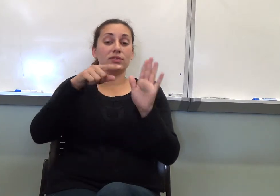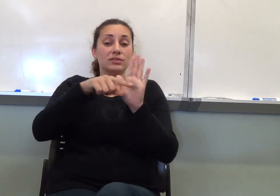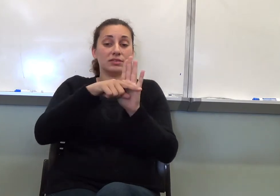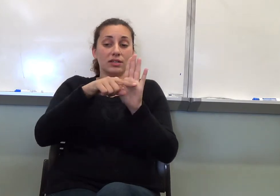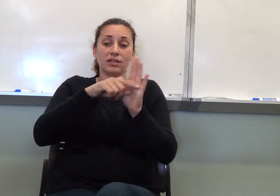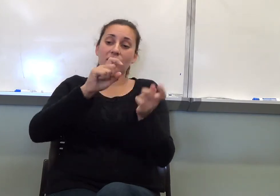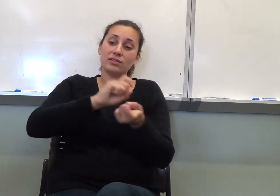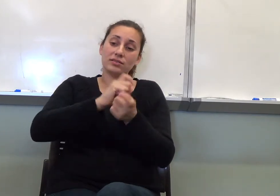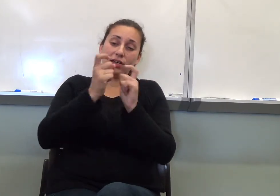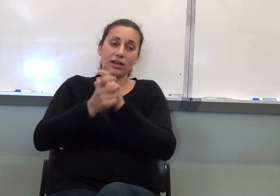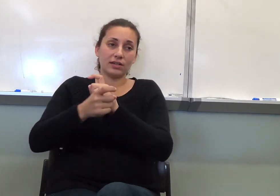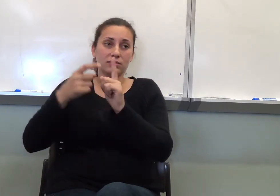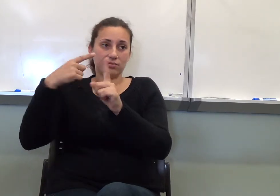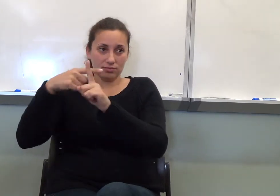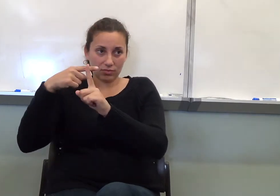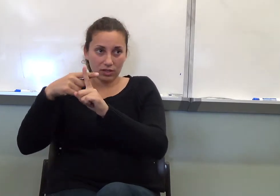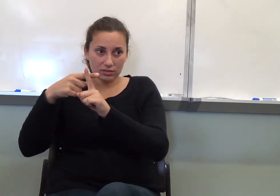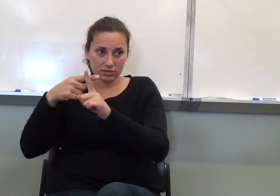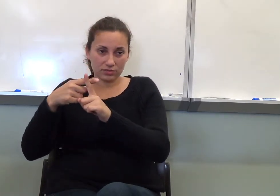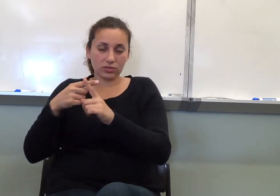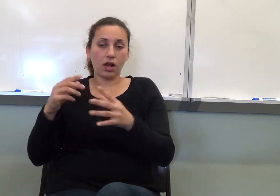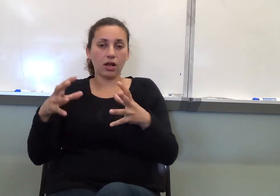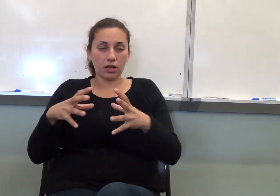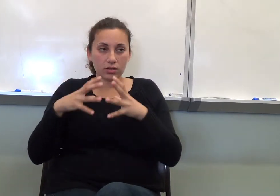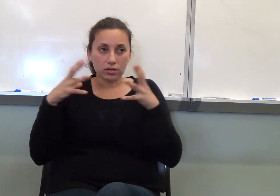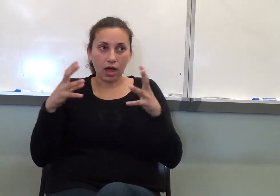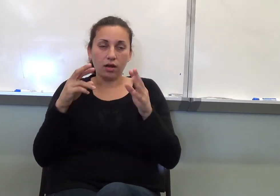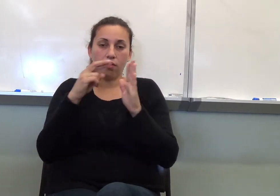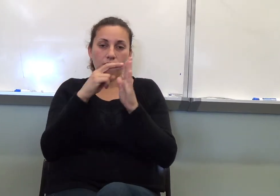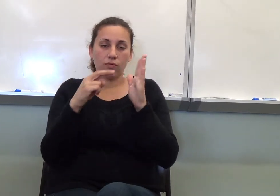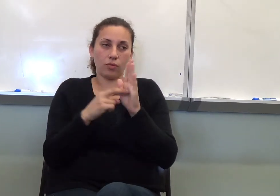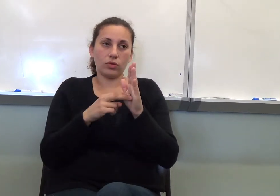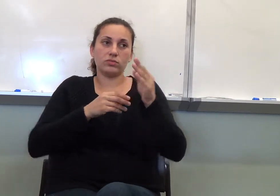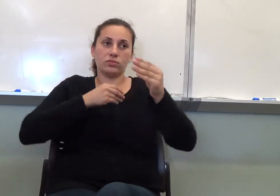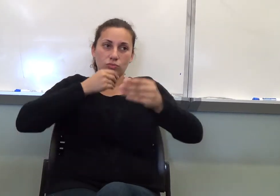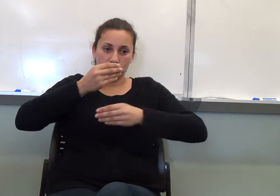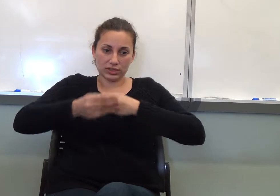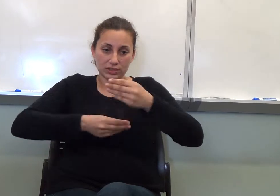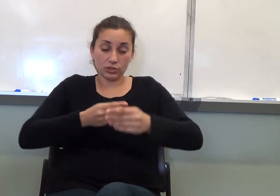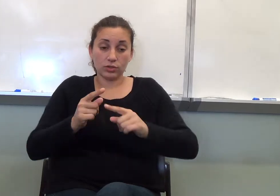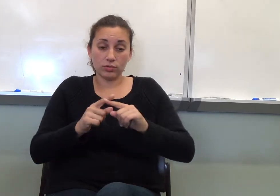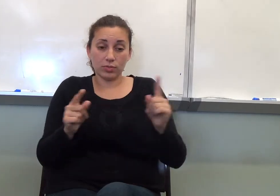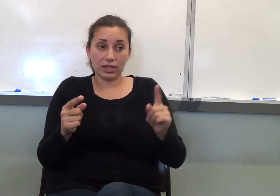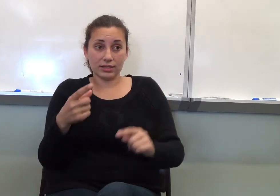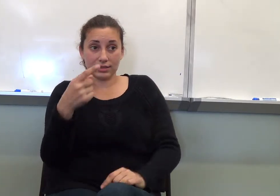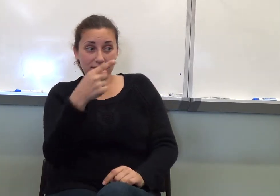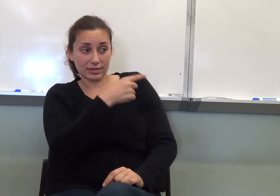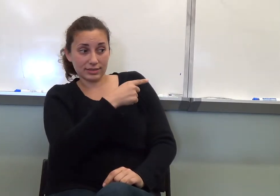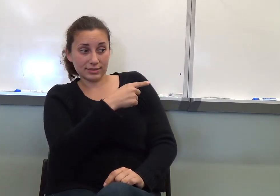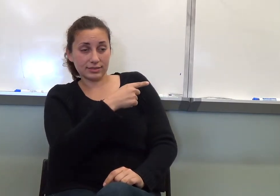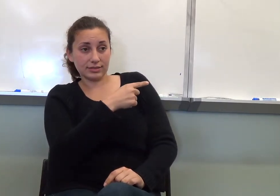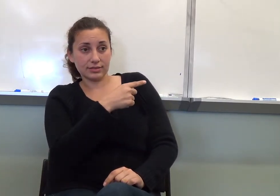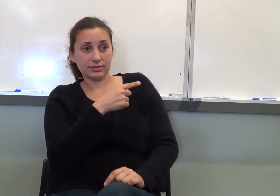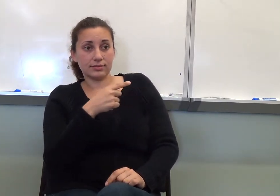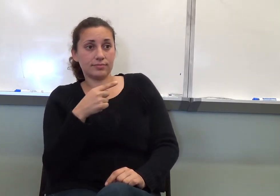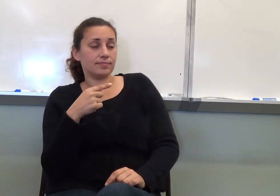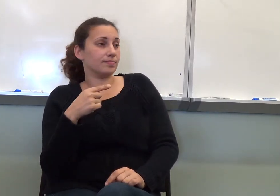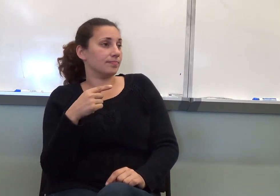if you want to do it step by step according to the rules. But this is the one where we say there's a quick trick here, and it saves so